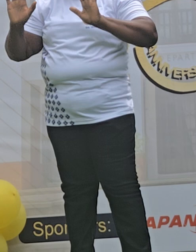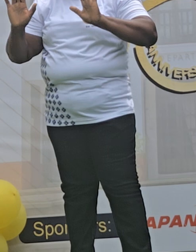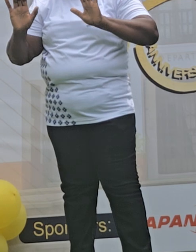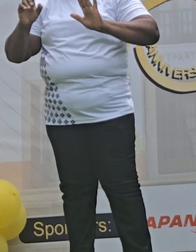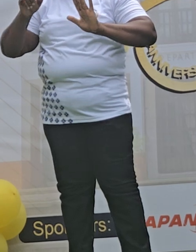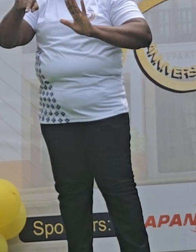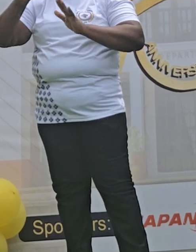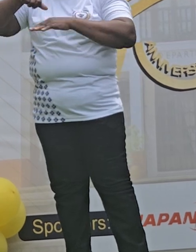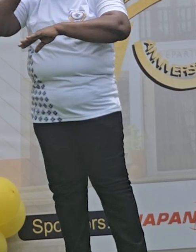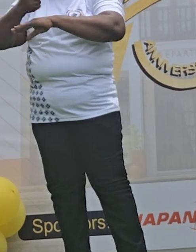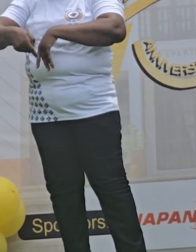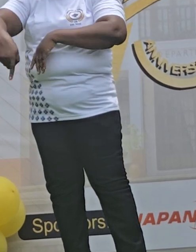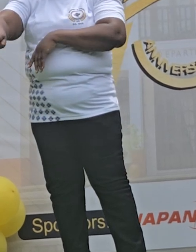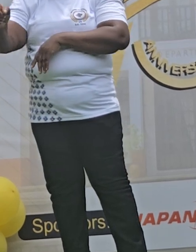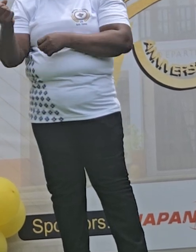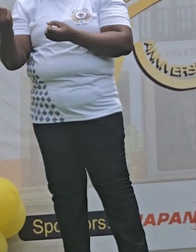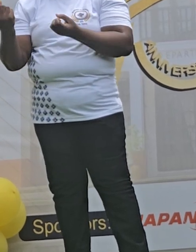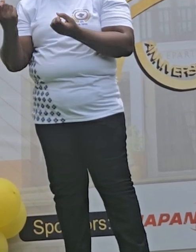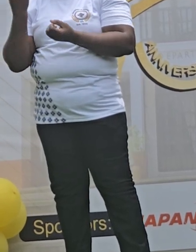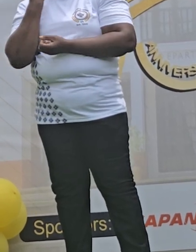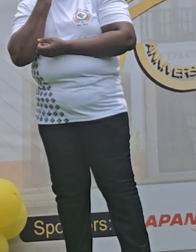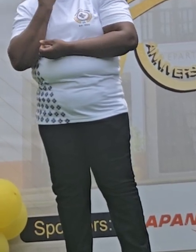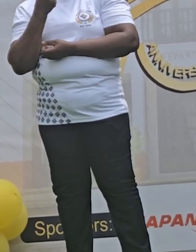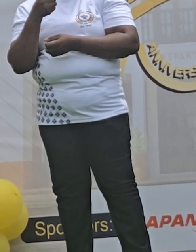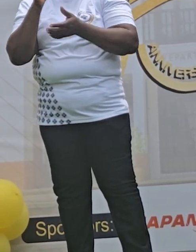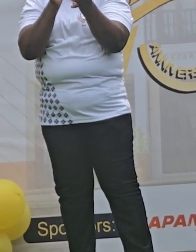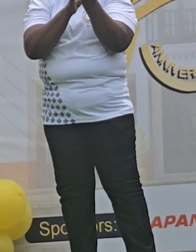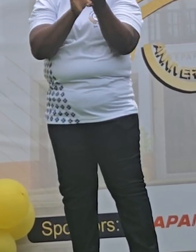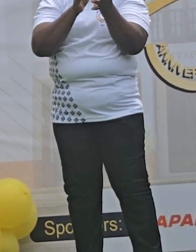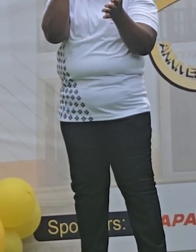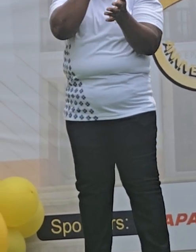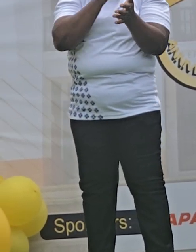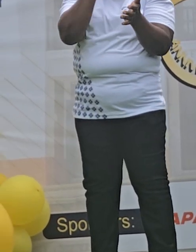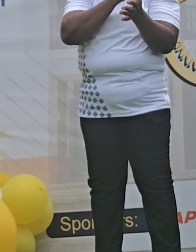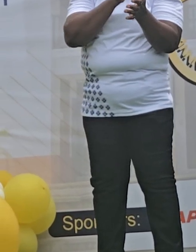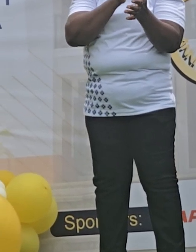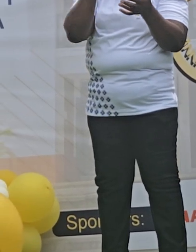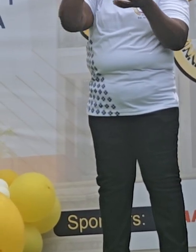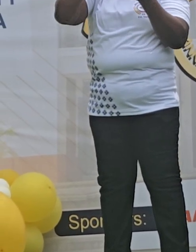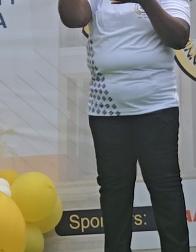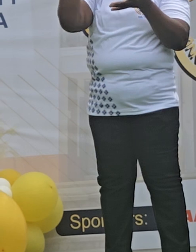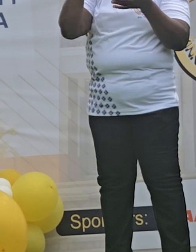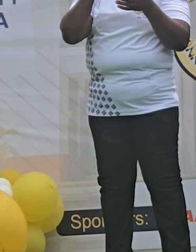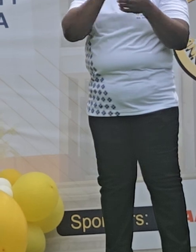was established much later. The School of African Studies was established